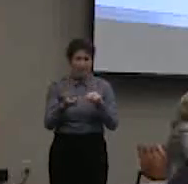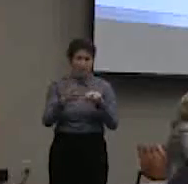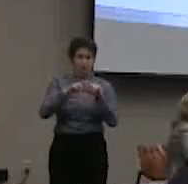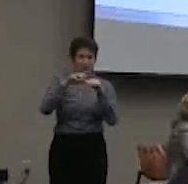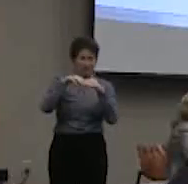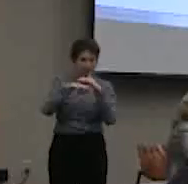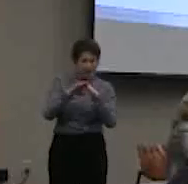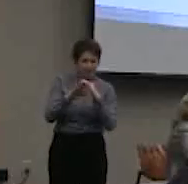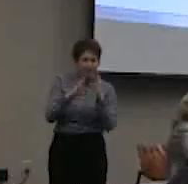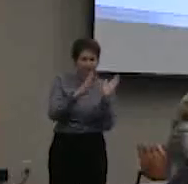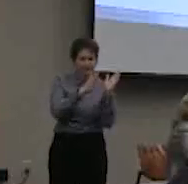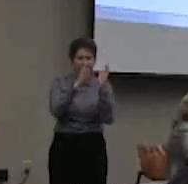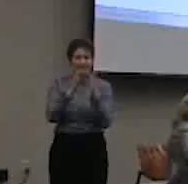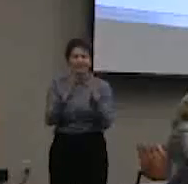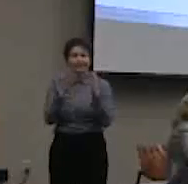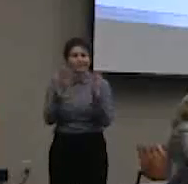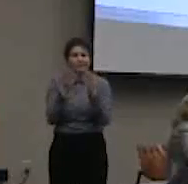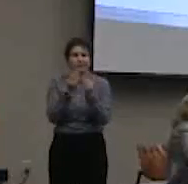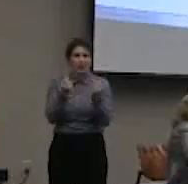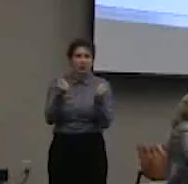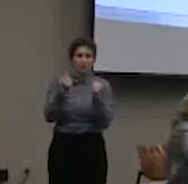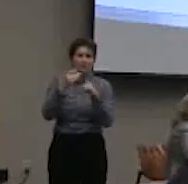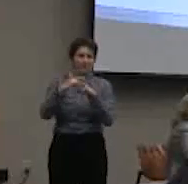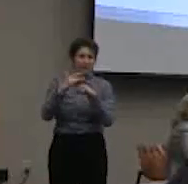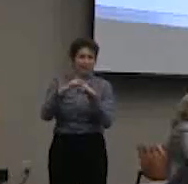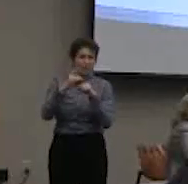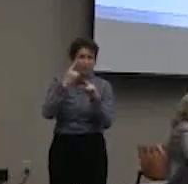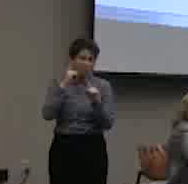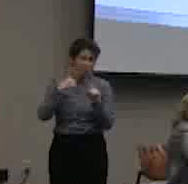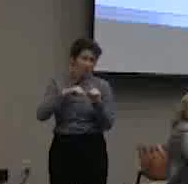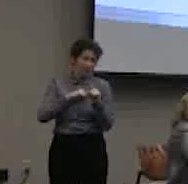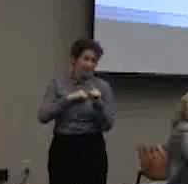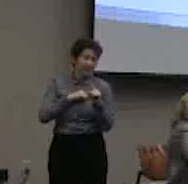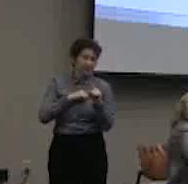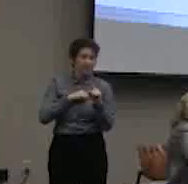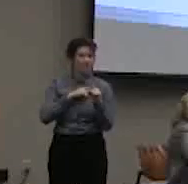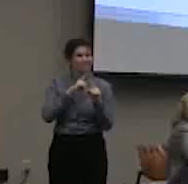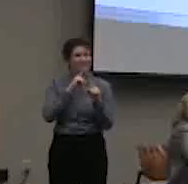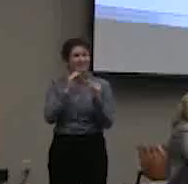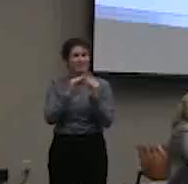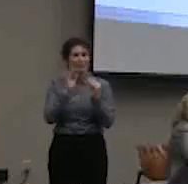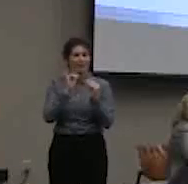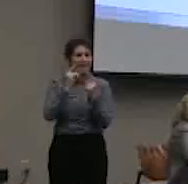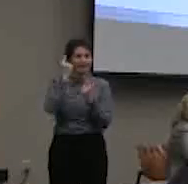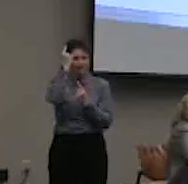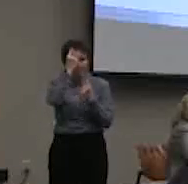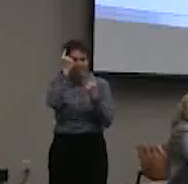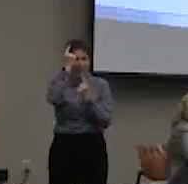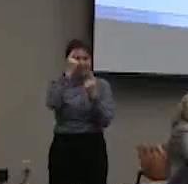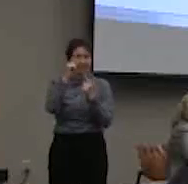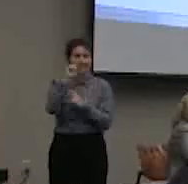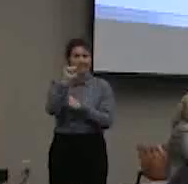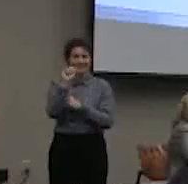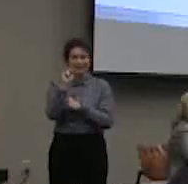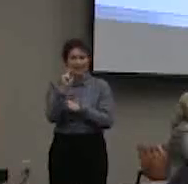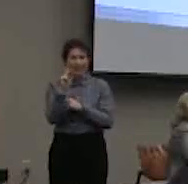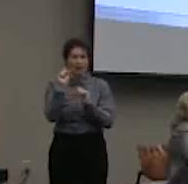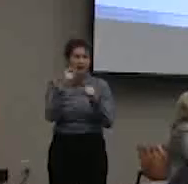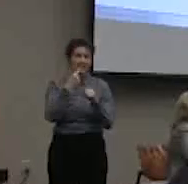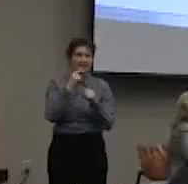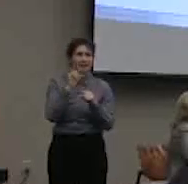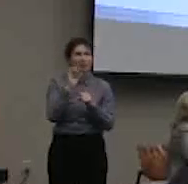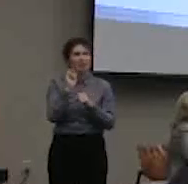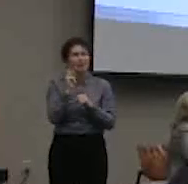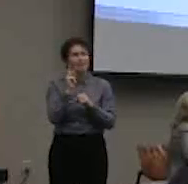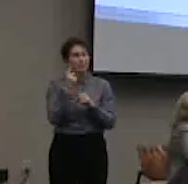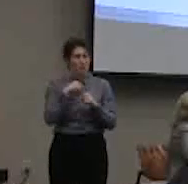are the solutions that are available for us? It's more like a think tank, too, for us to say, okay, here we are in